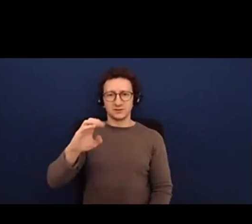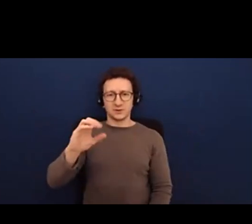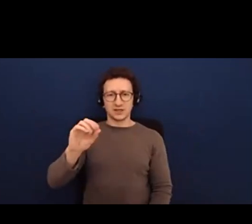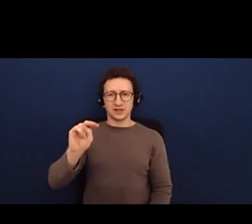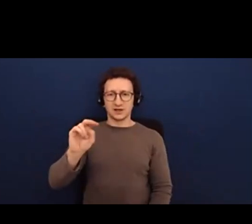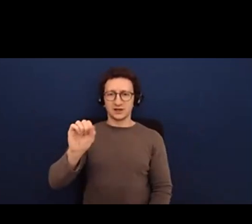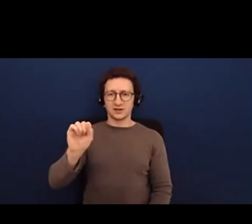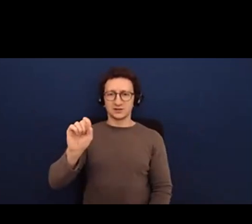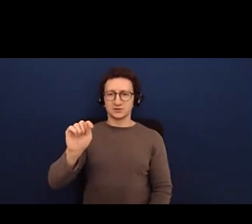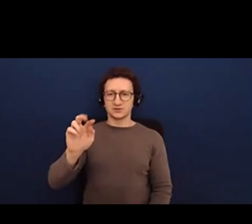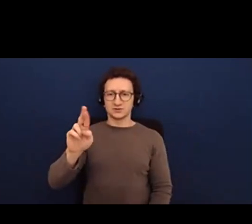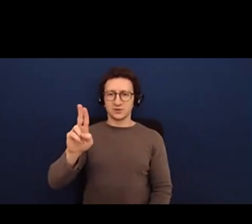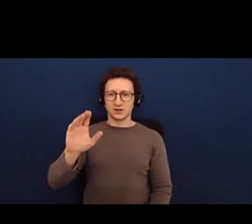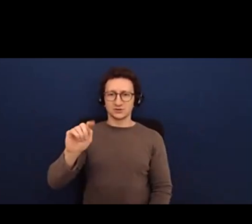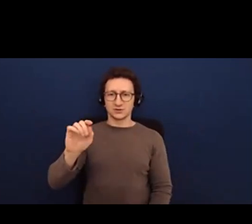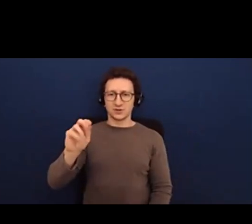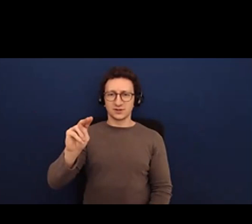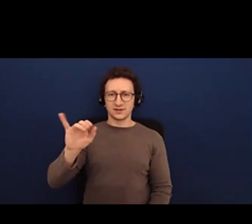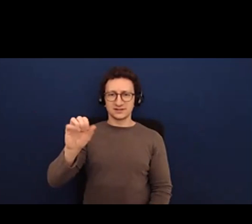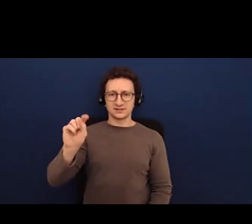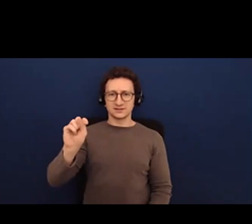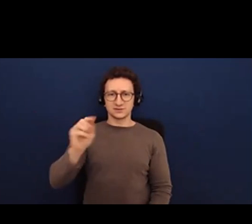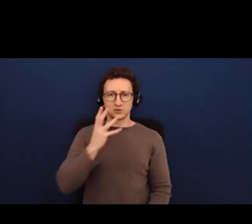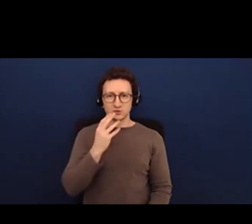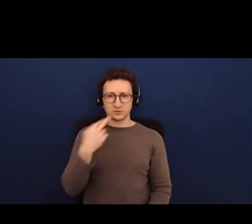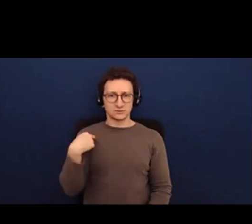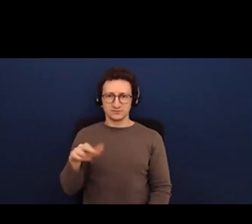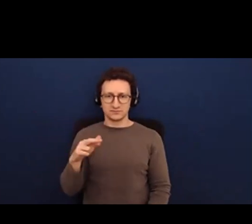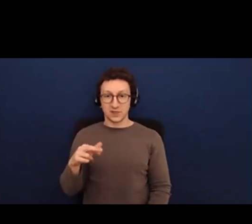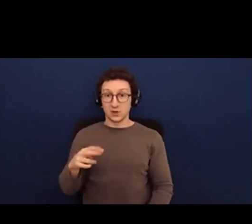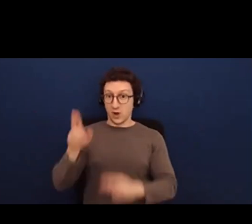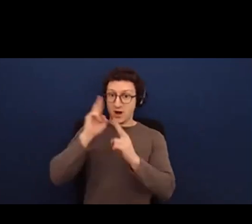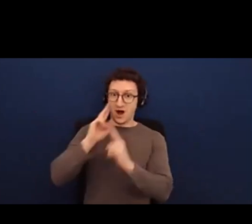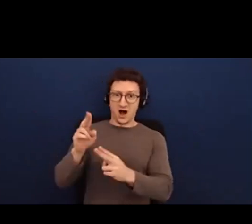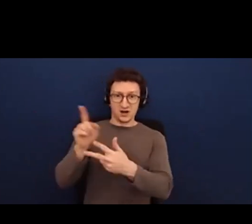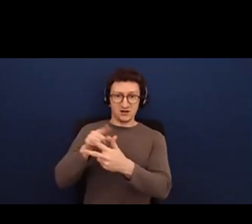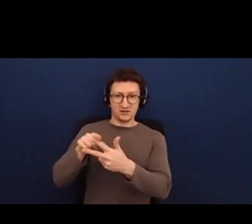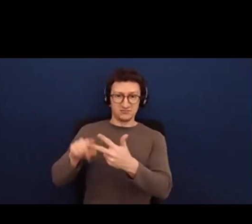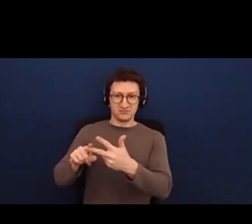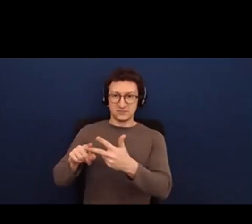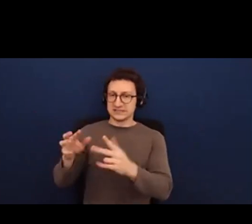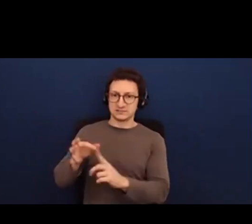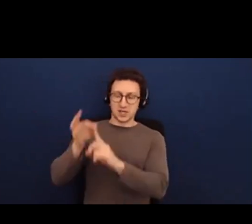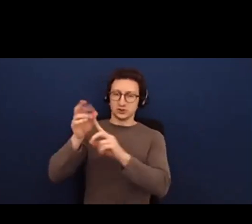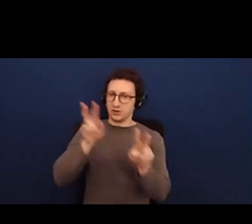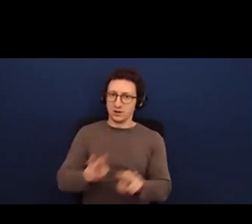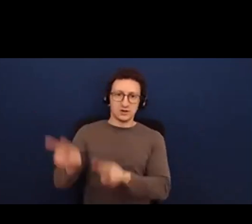these honors in the synagogue. Now, one of the most interesting things in this volume is